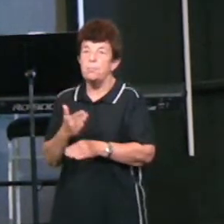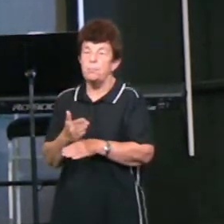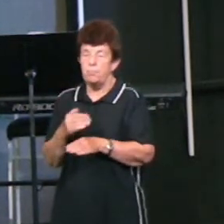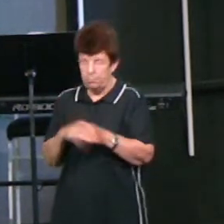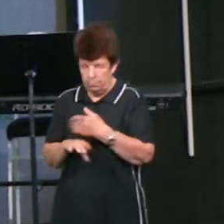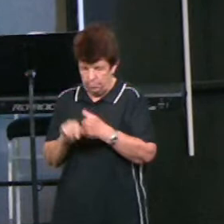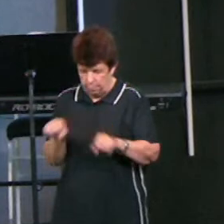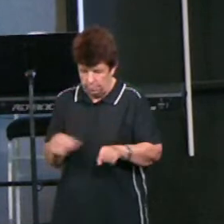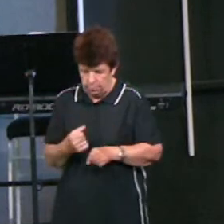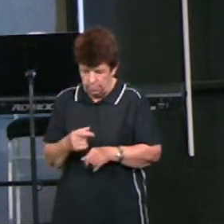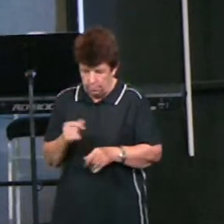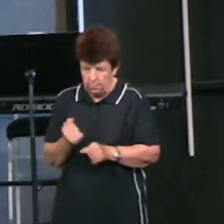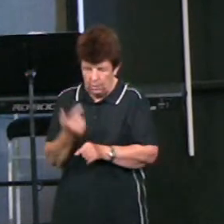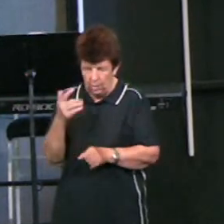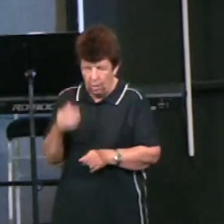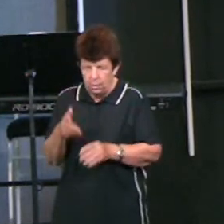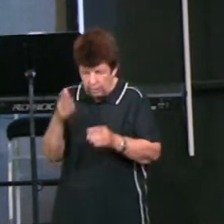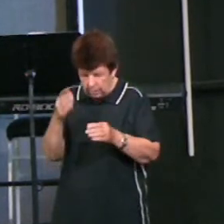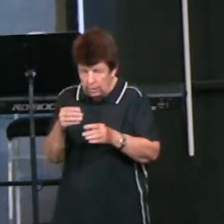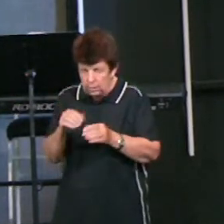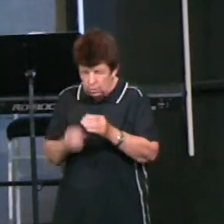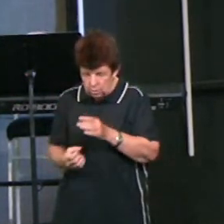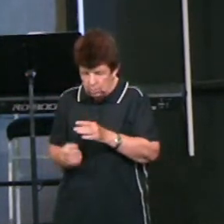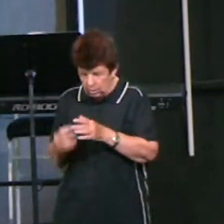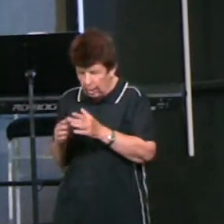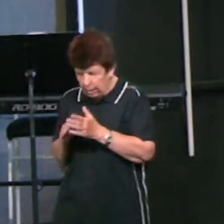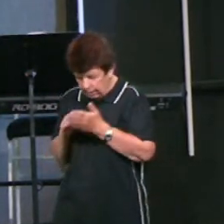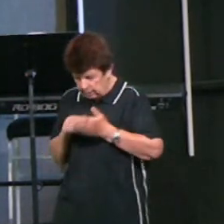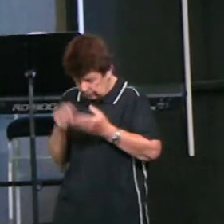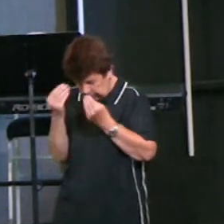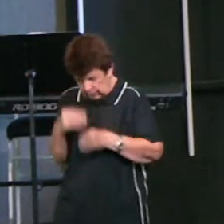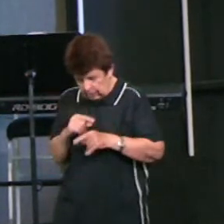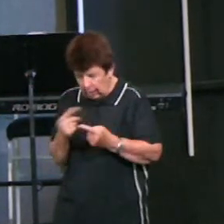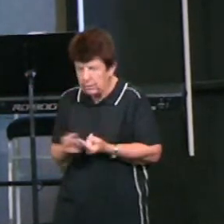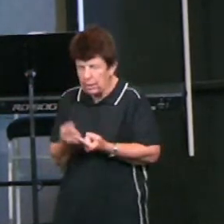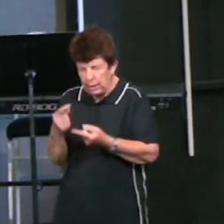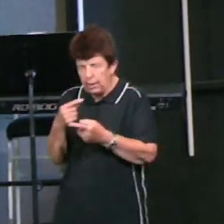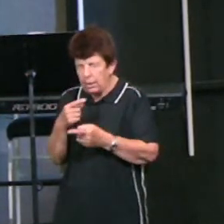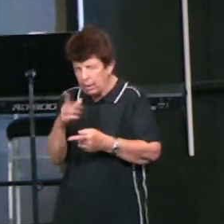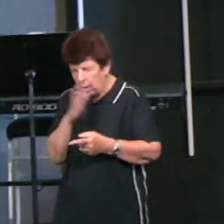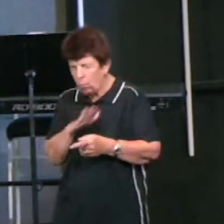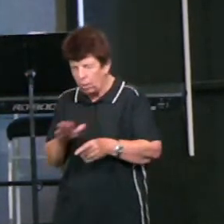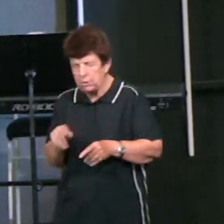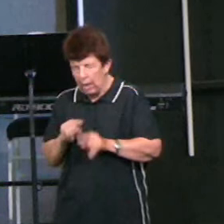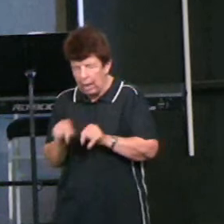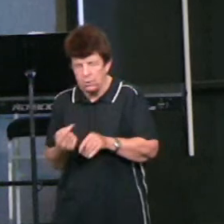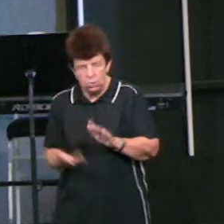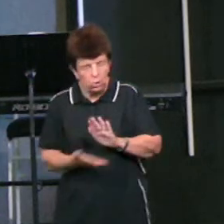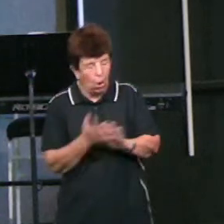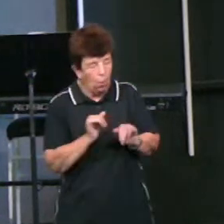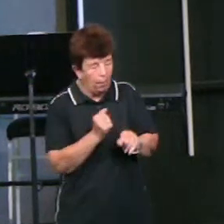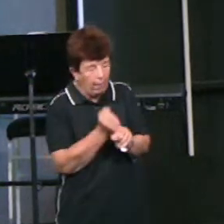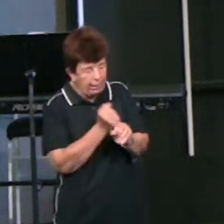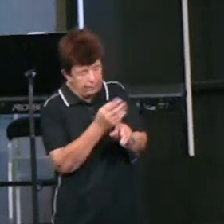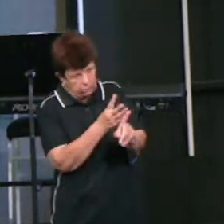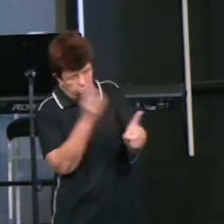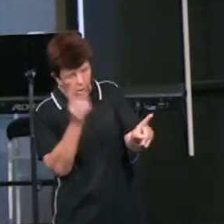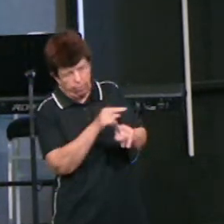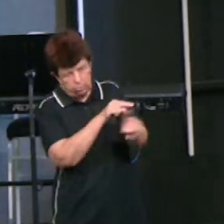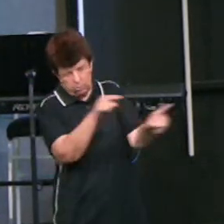us. God is growing us, he's teaching us, and yet also he's commanding us, he's calling us to go out and make